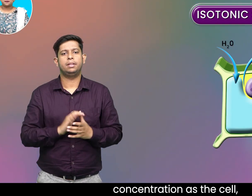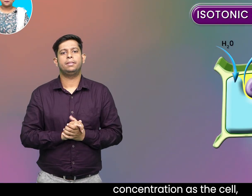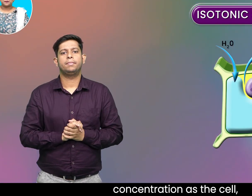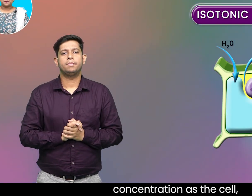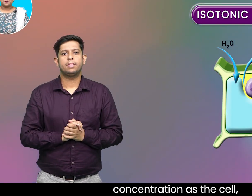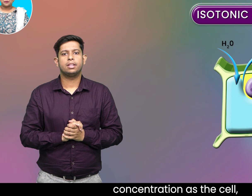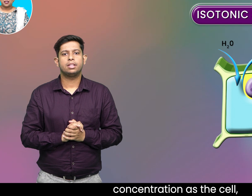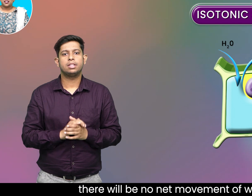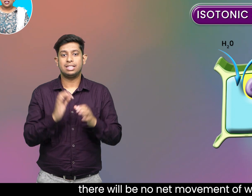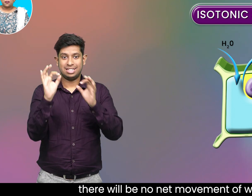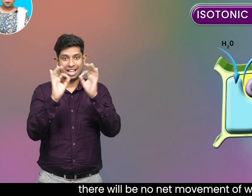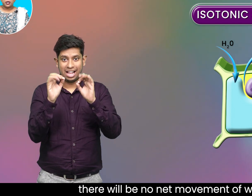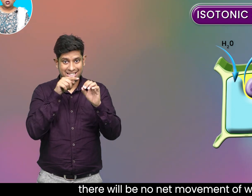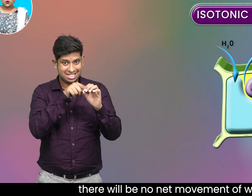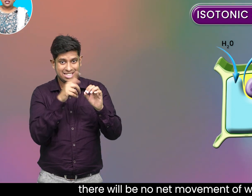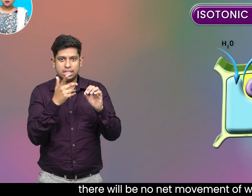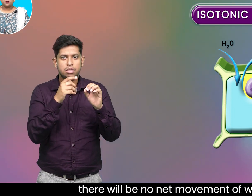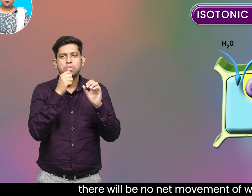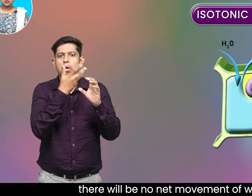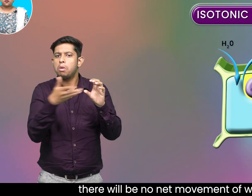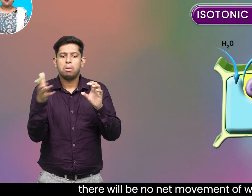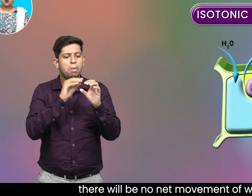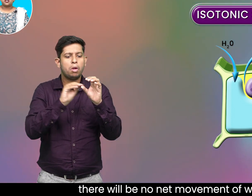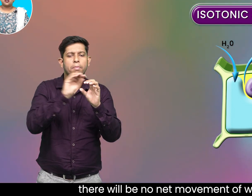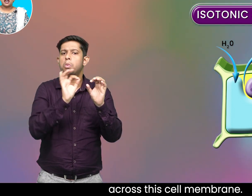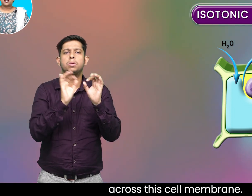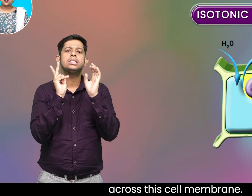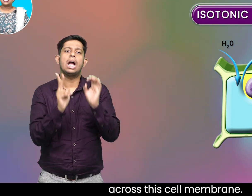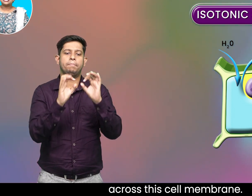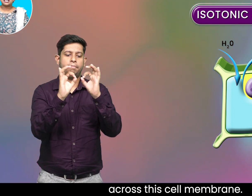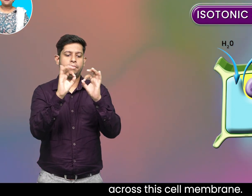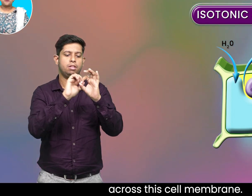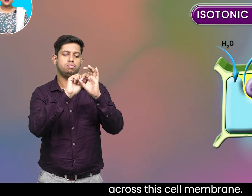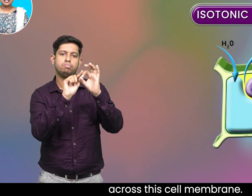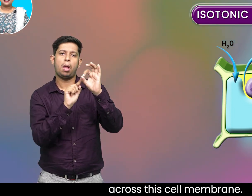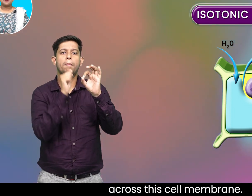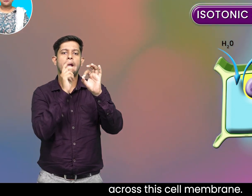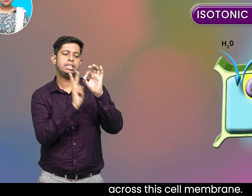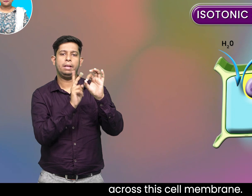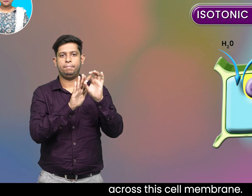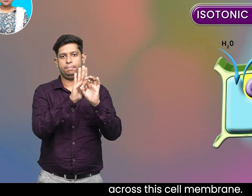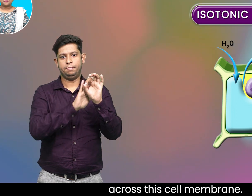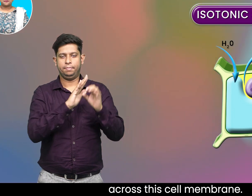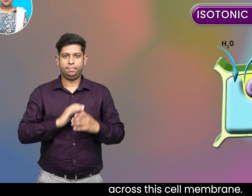cell, there will be no net movement of water across the cell membrane.